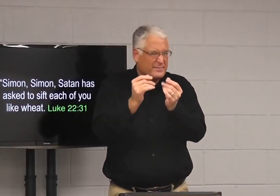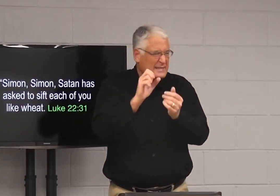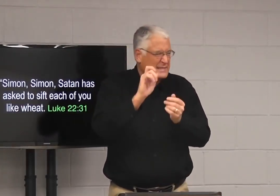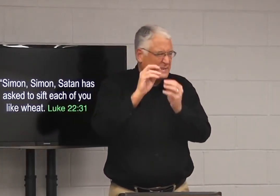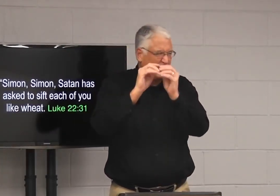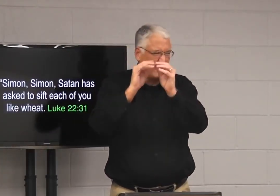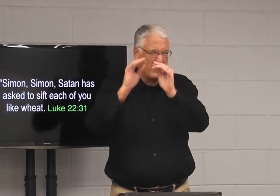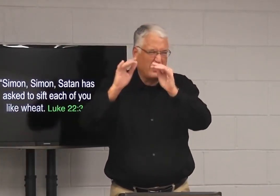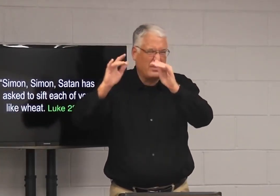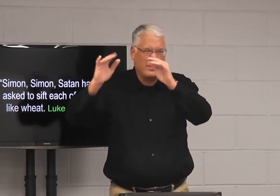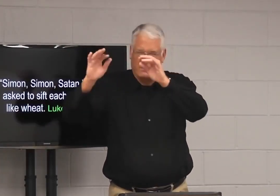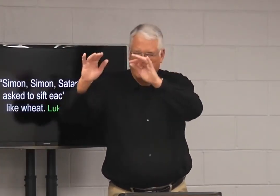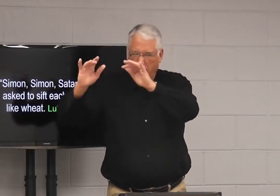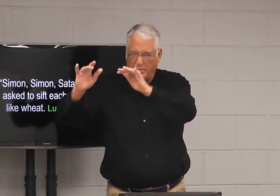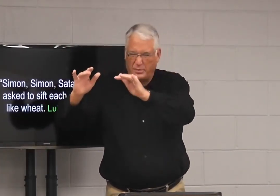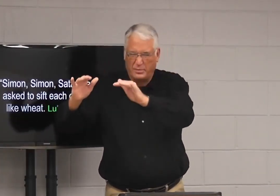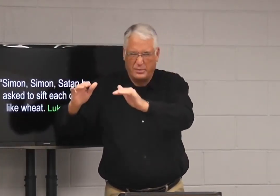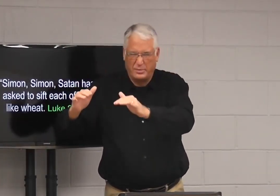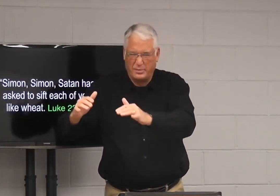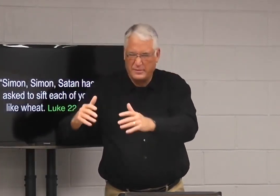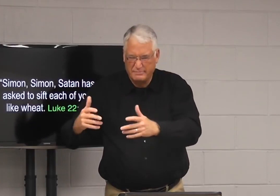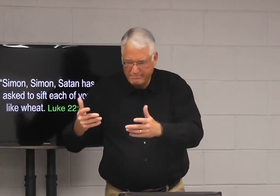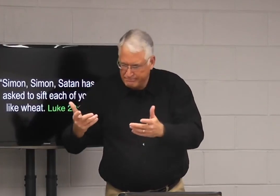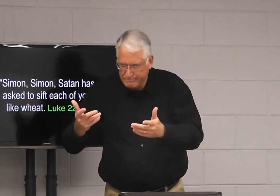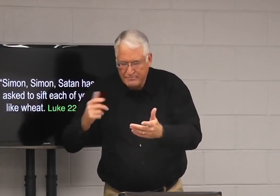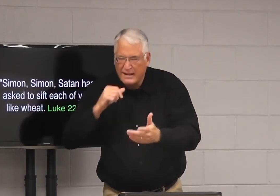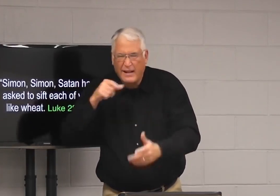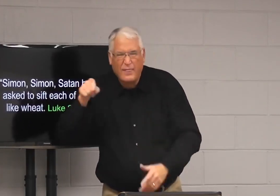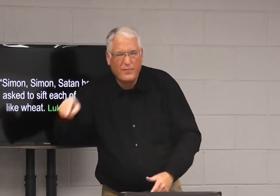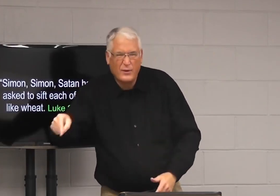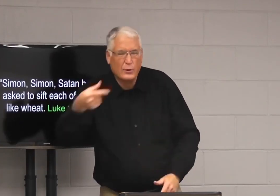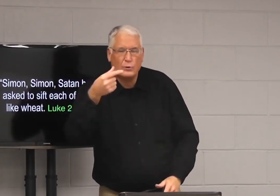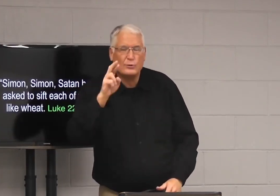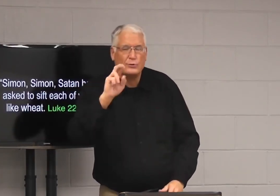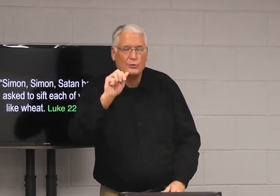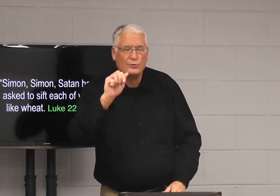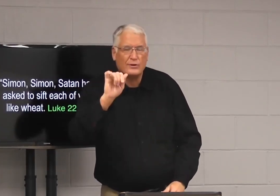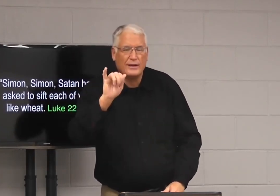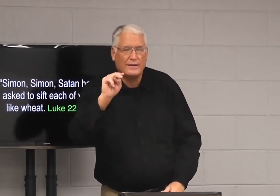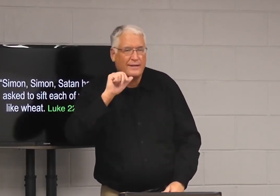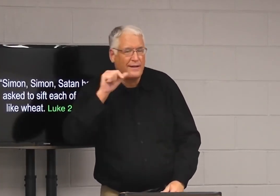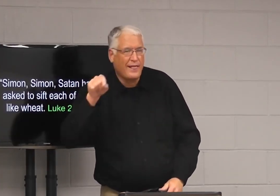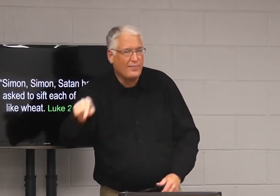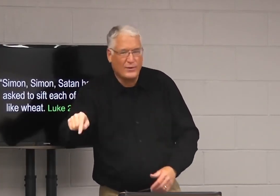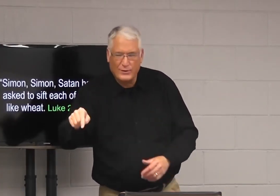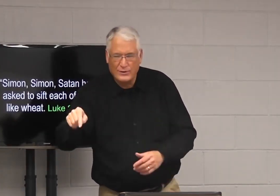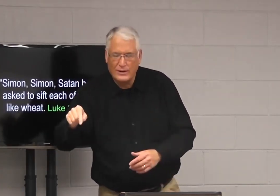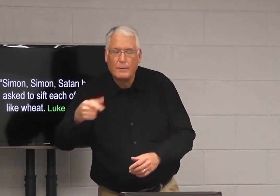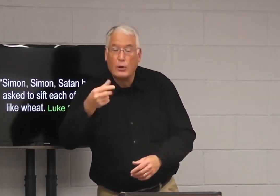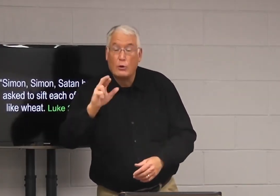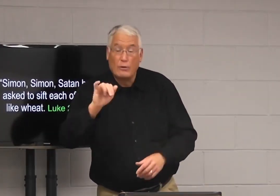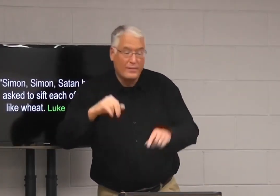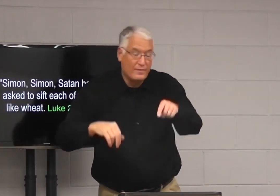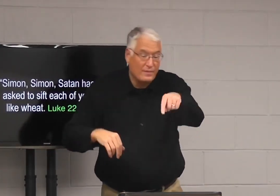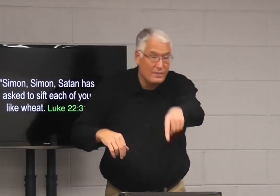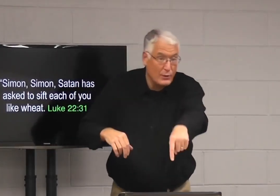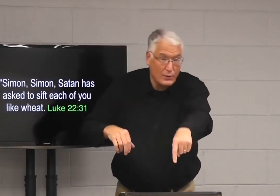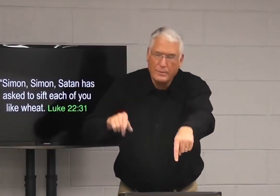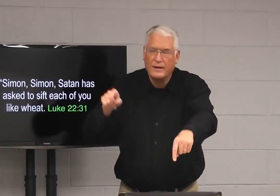You know, and then you get the flakes and stuff, the holes that the grain is not in that. The grain